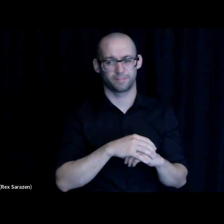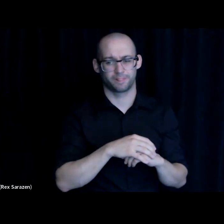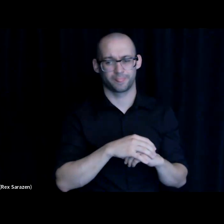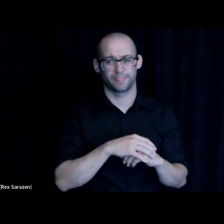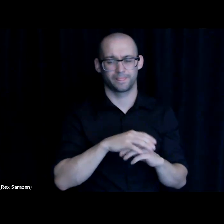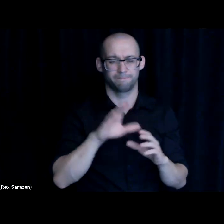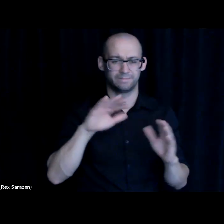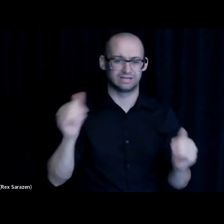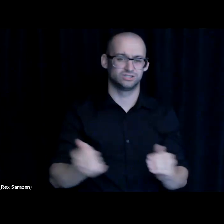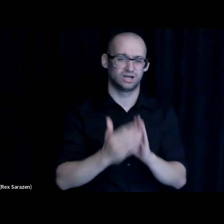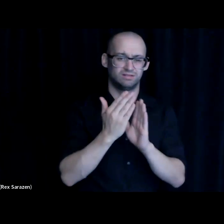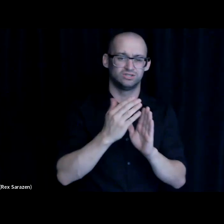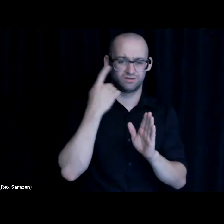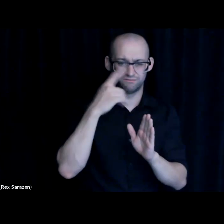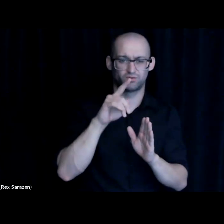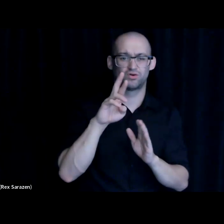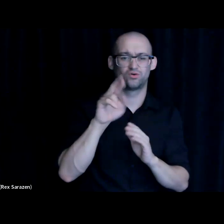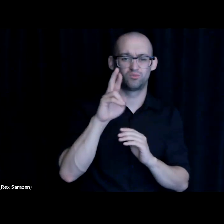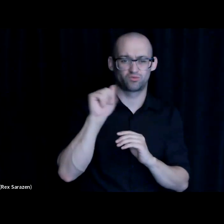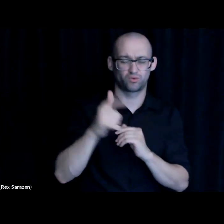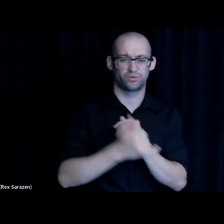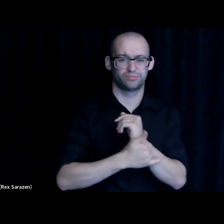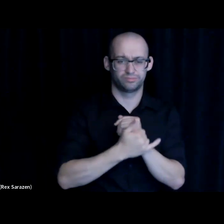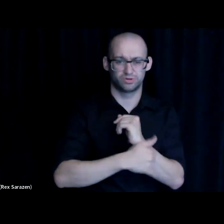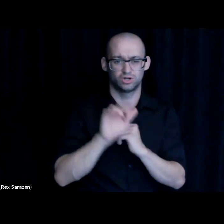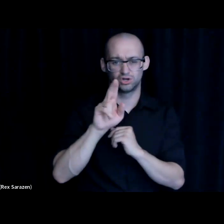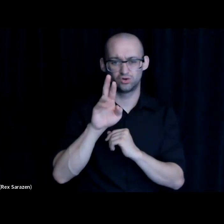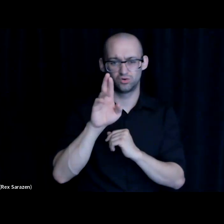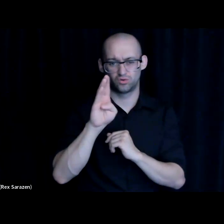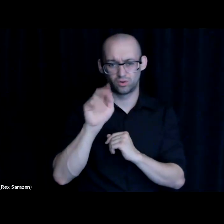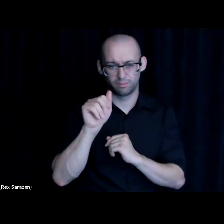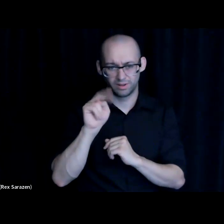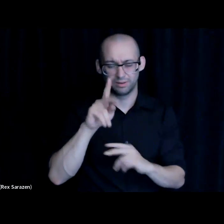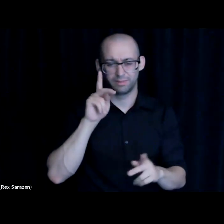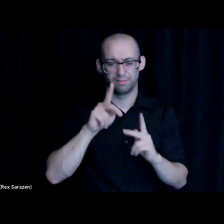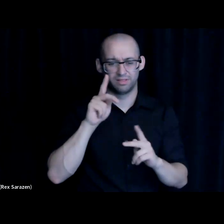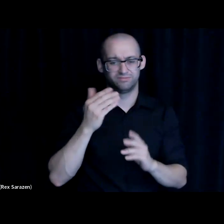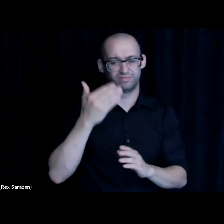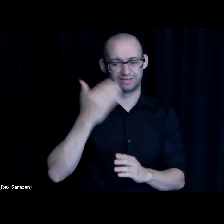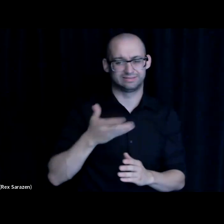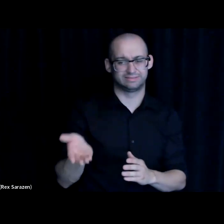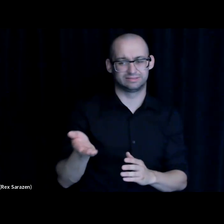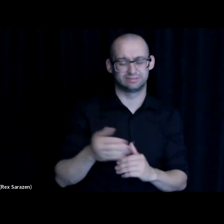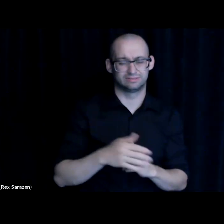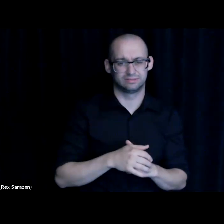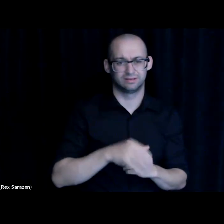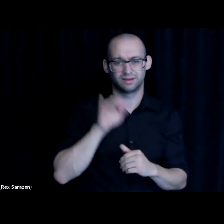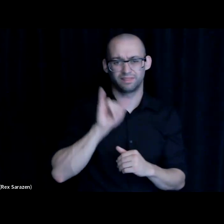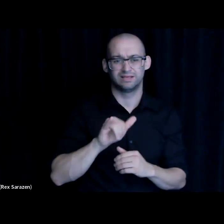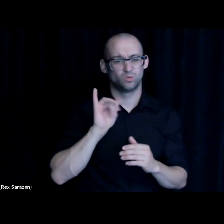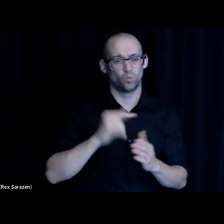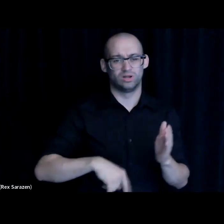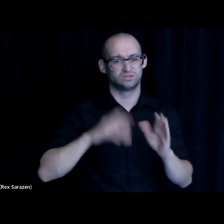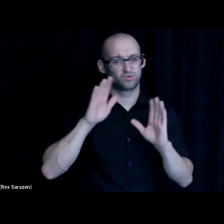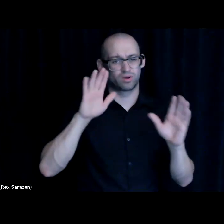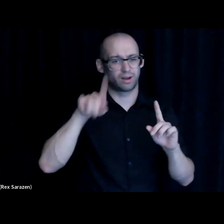the challenges that both rural and urban folks face. And I think that's what's so great about this process